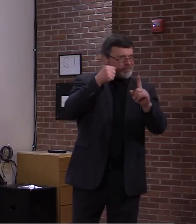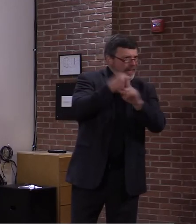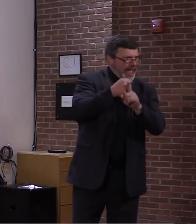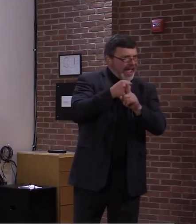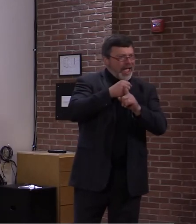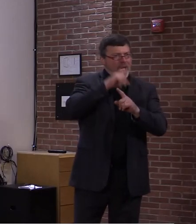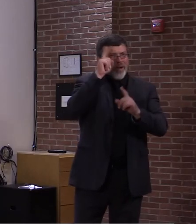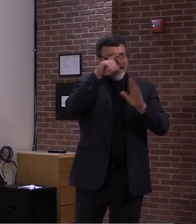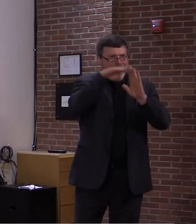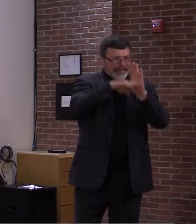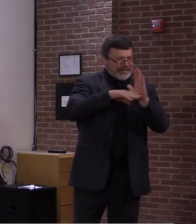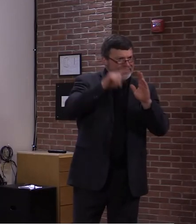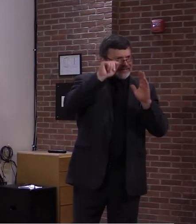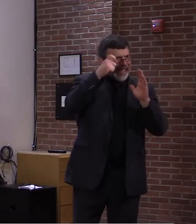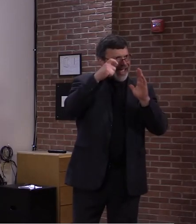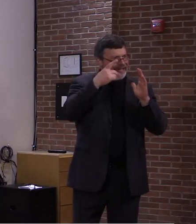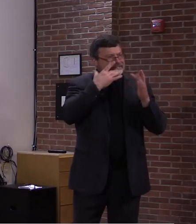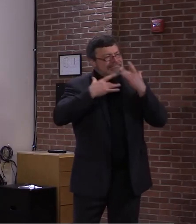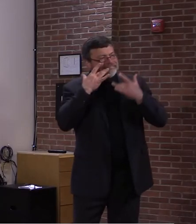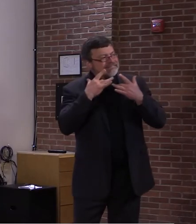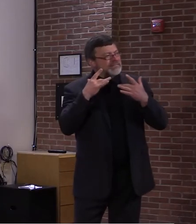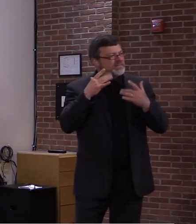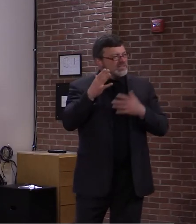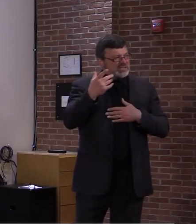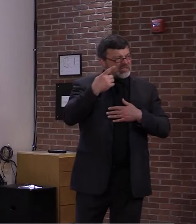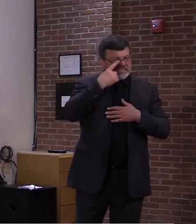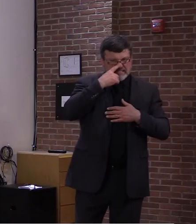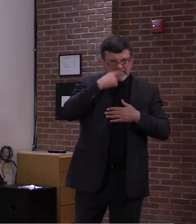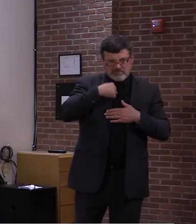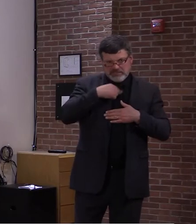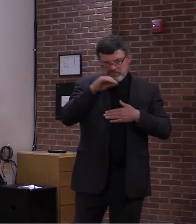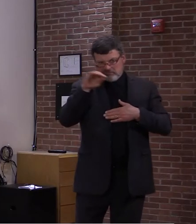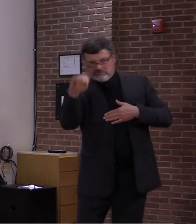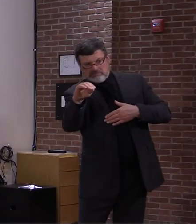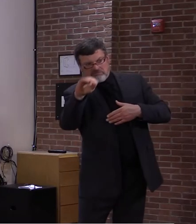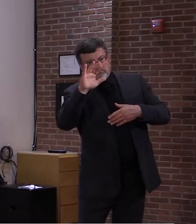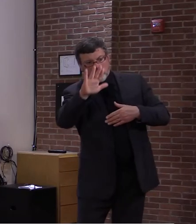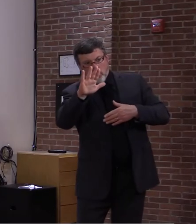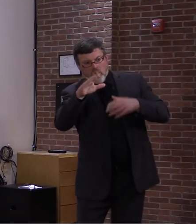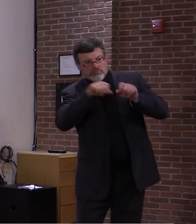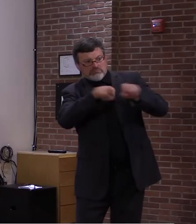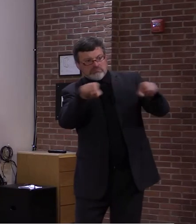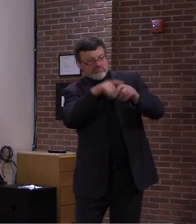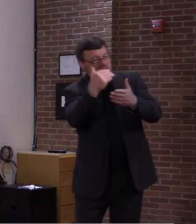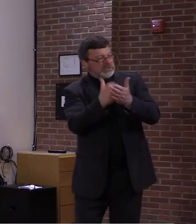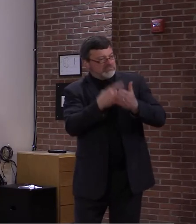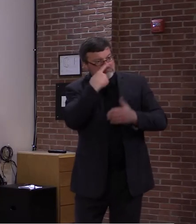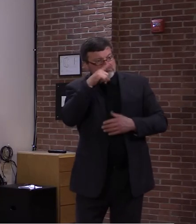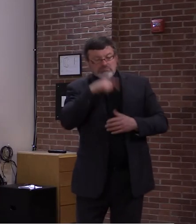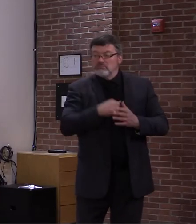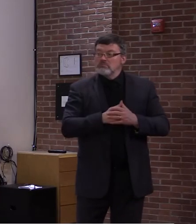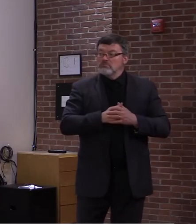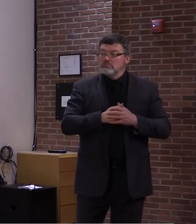if that could be forwarded to me as well. On that topic, I'm sure you'll see some in Caledonia County.